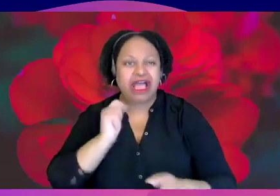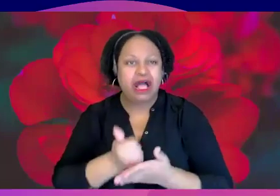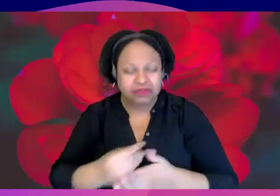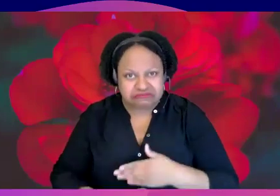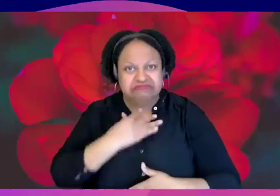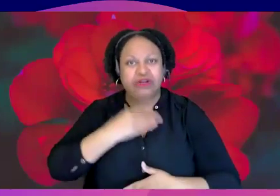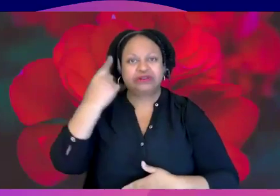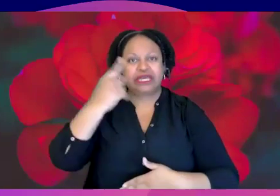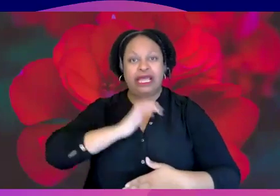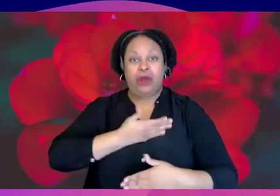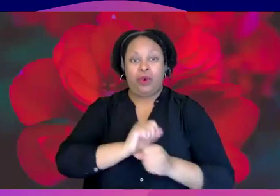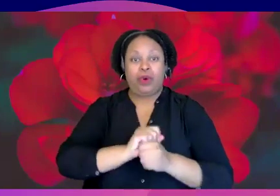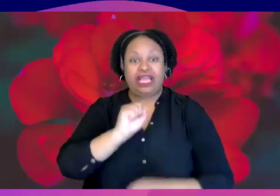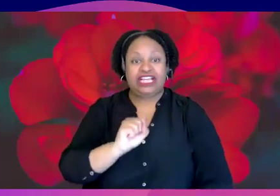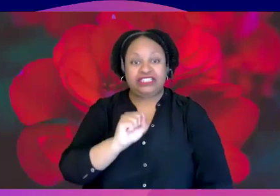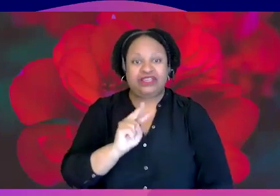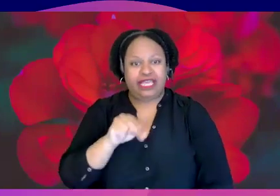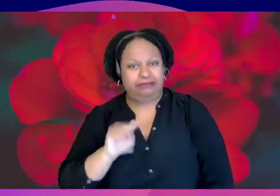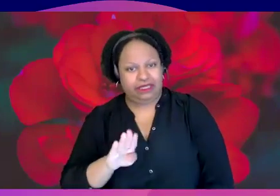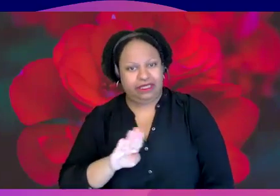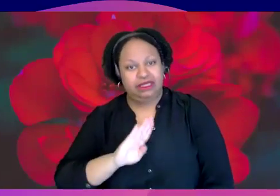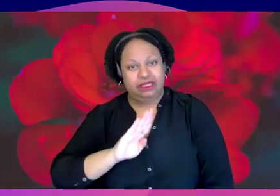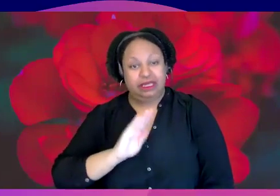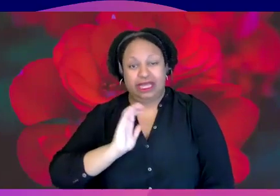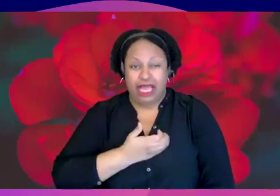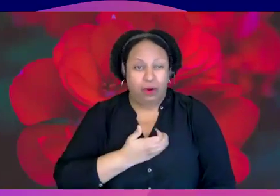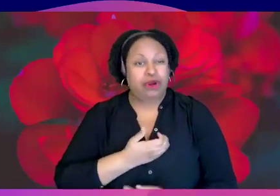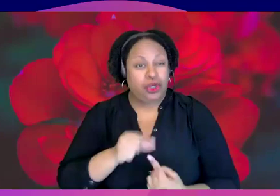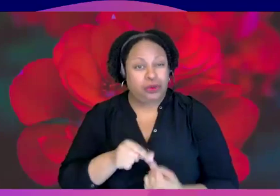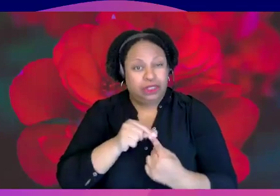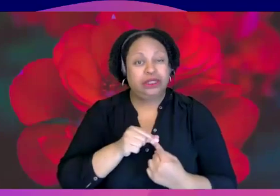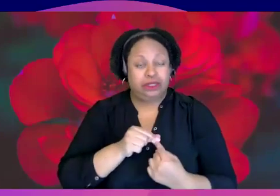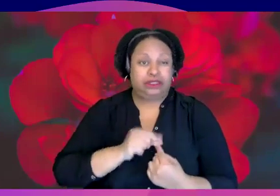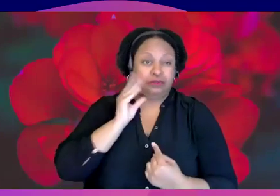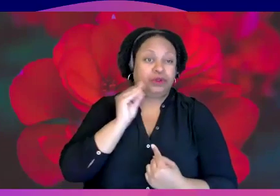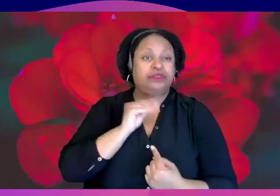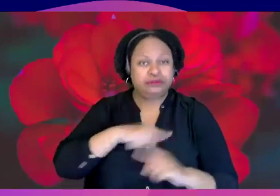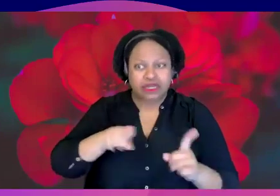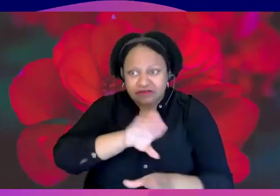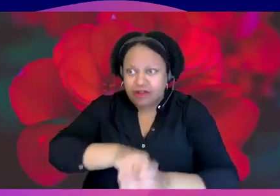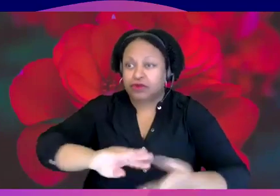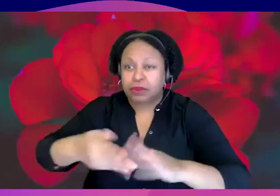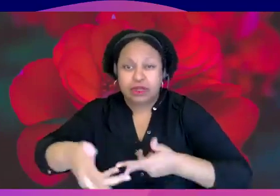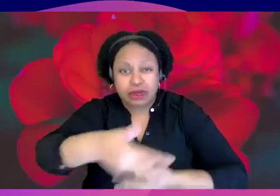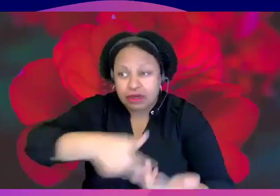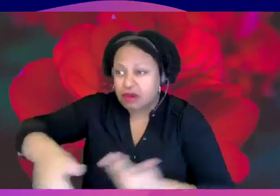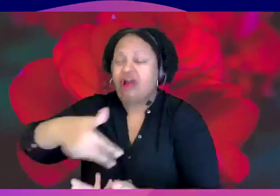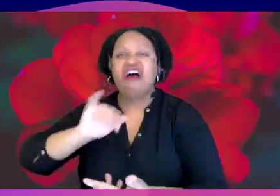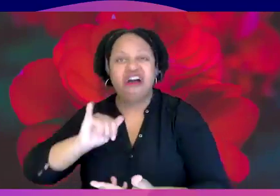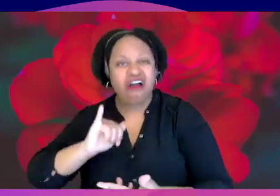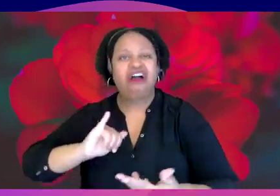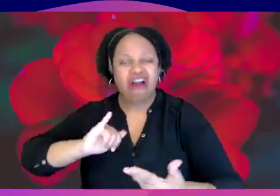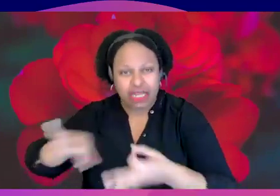SVNB. But then as we have done more trainings and worked in communities, this is a way that we've been able to explain to